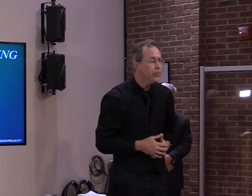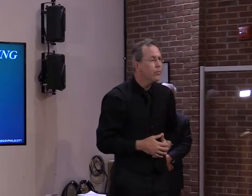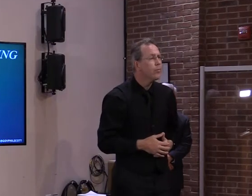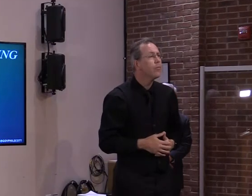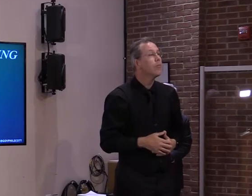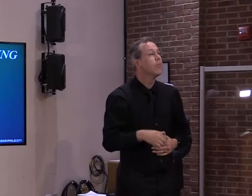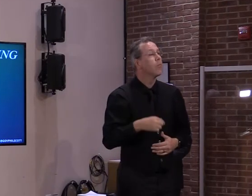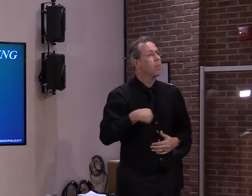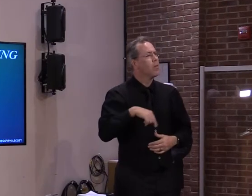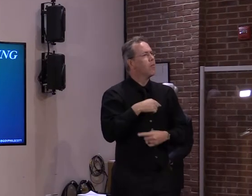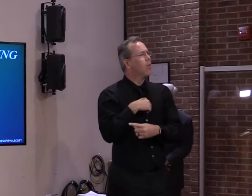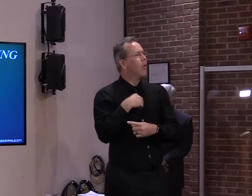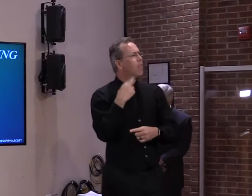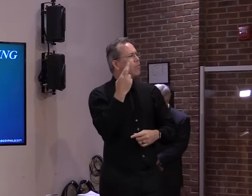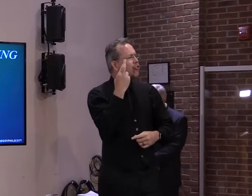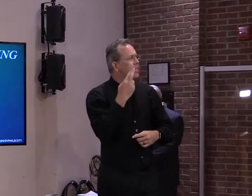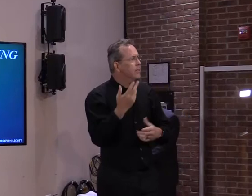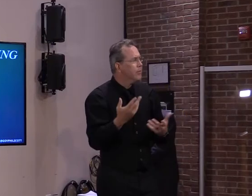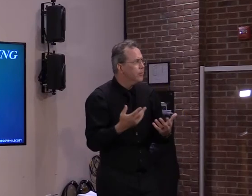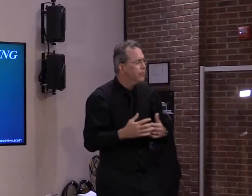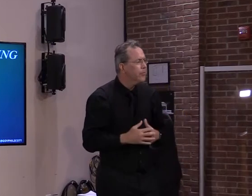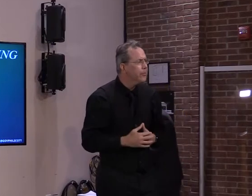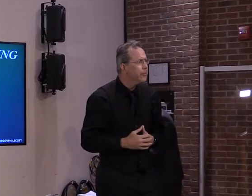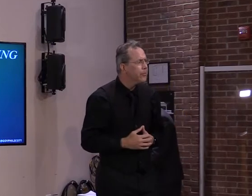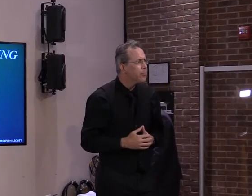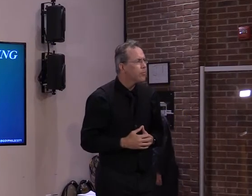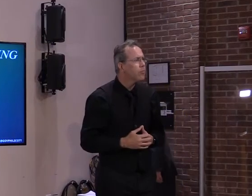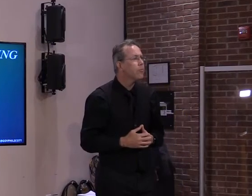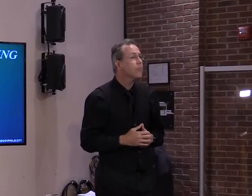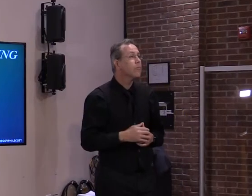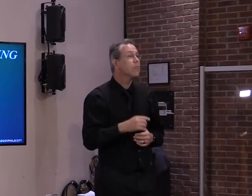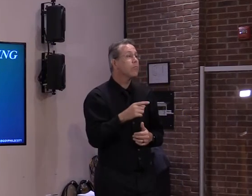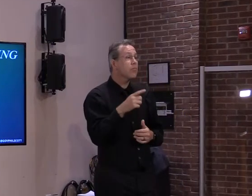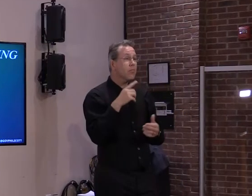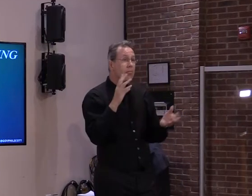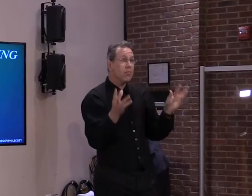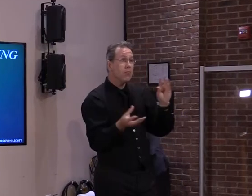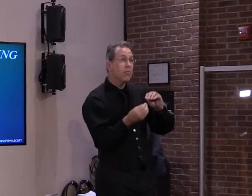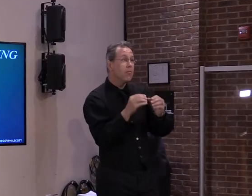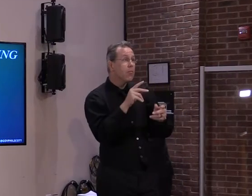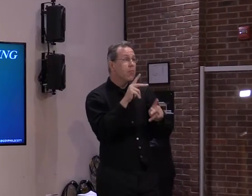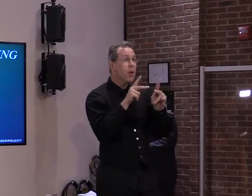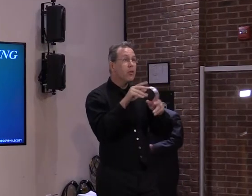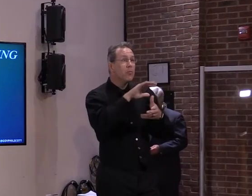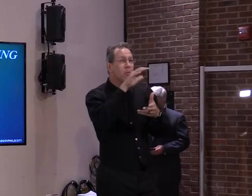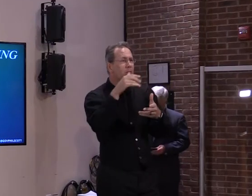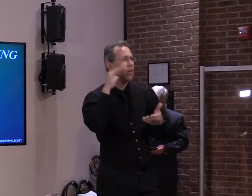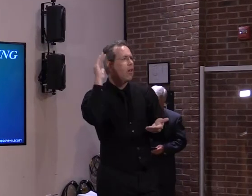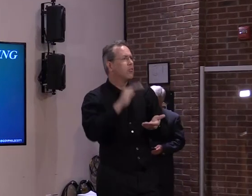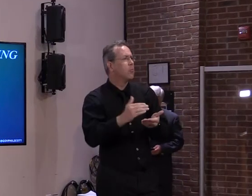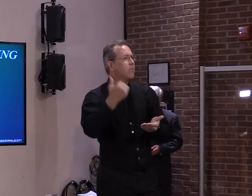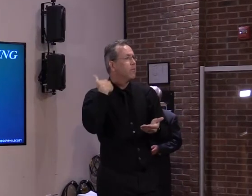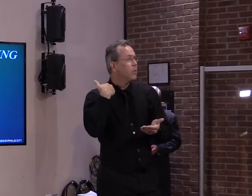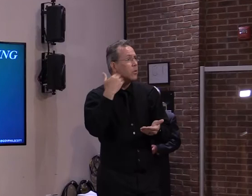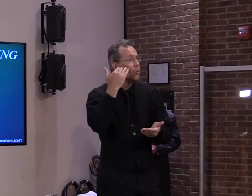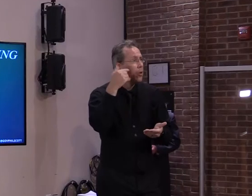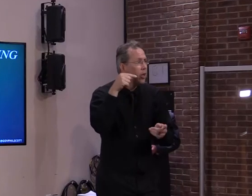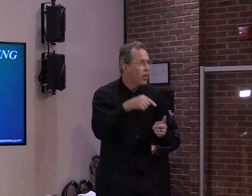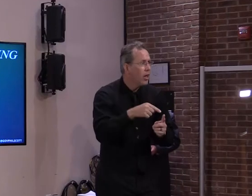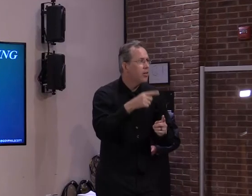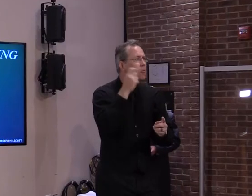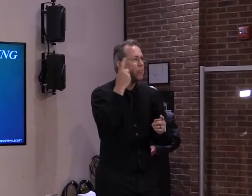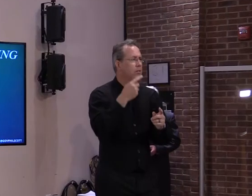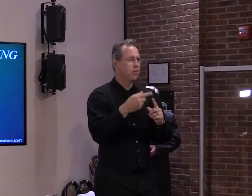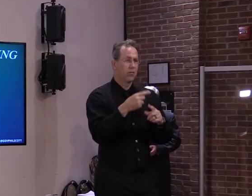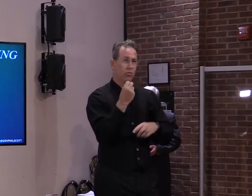dealing with a much smaller part of our total Vermont population. From age 12 and above that have not